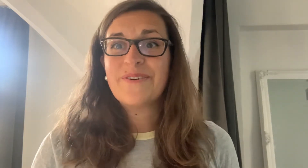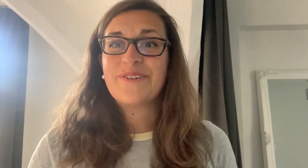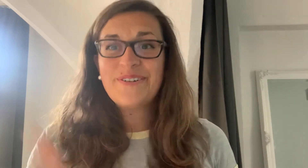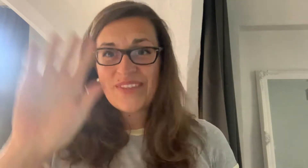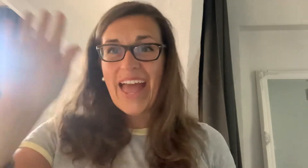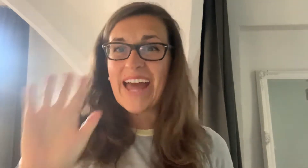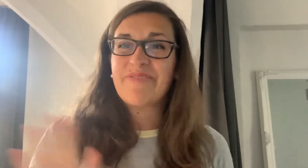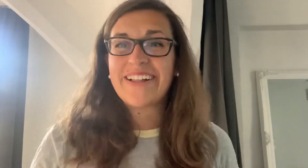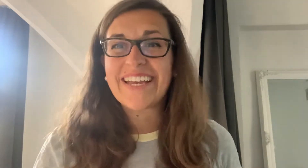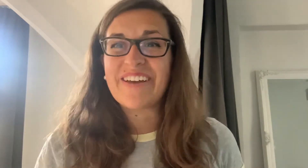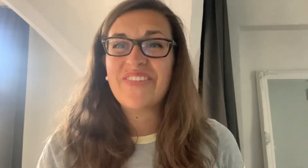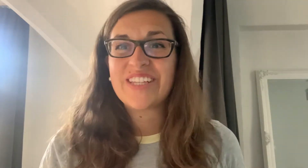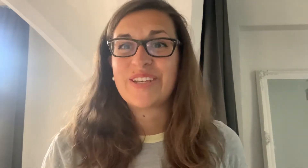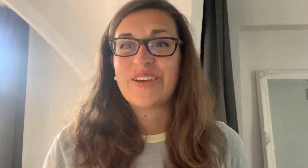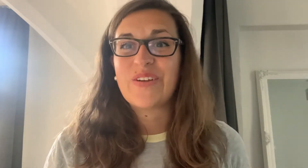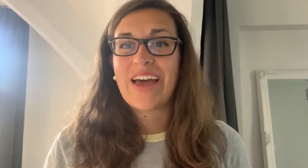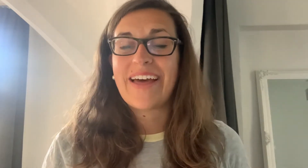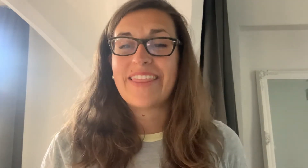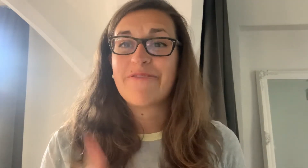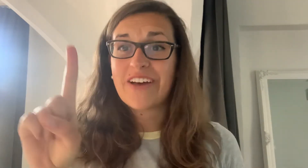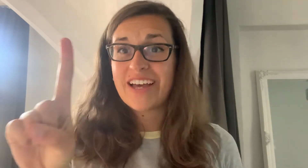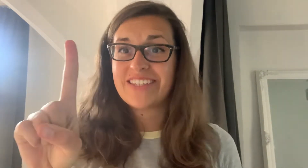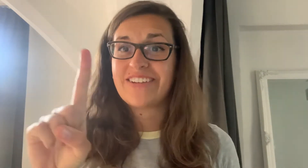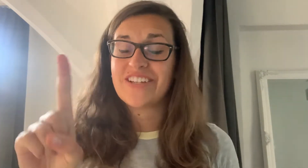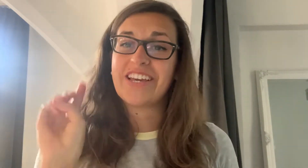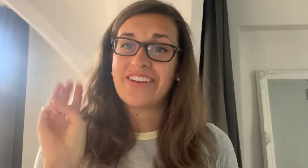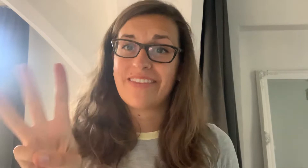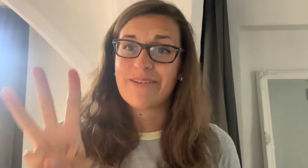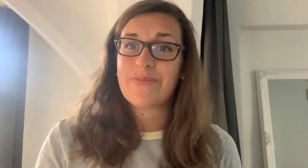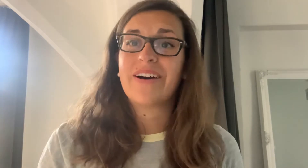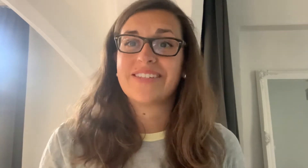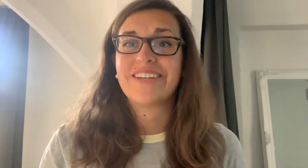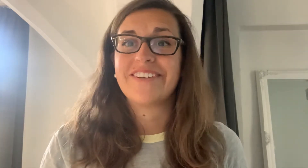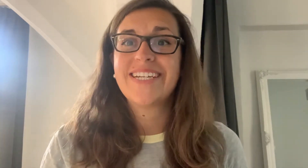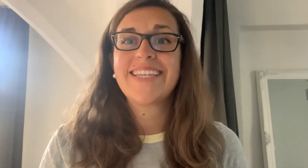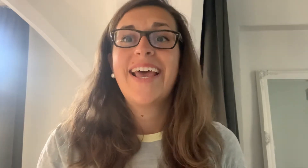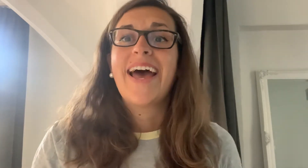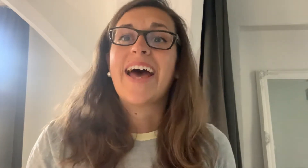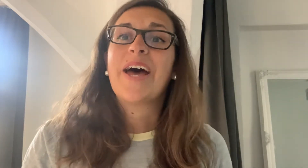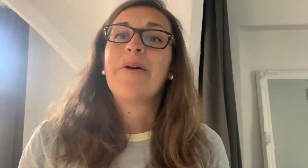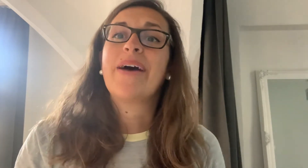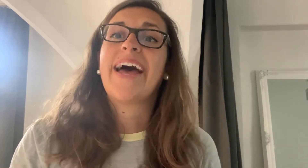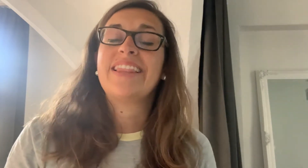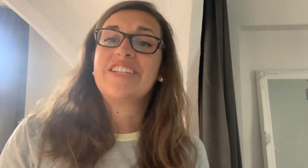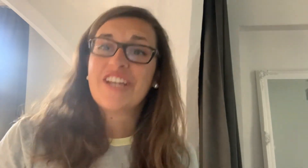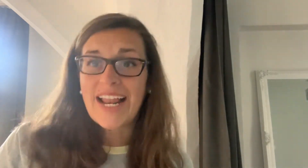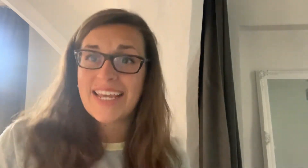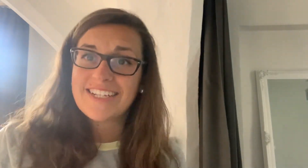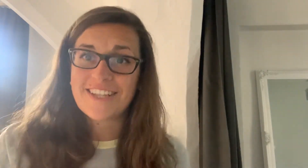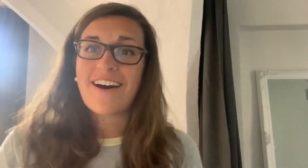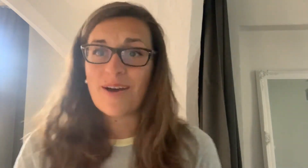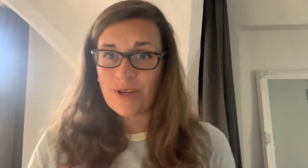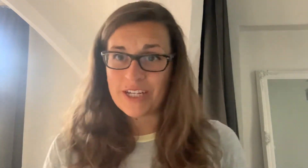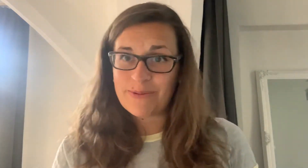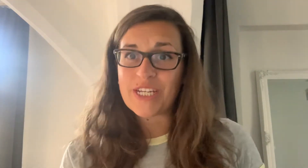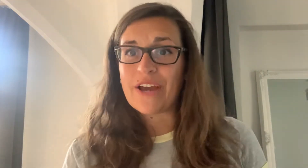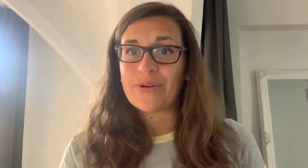Hello and welcome to the first video in a three-part series, and the challenge that I'm going to be sharing with